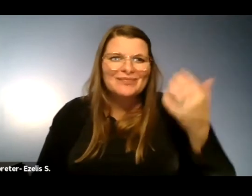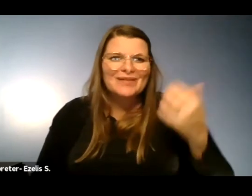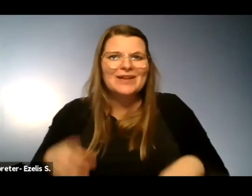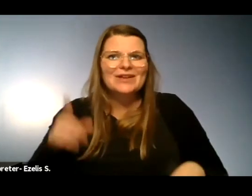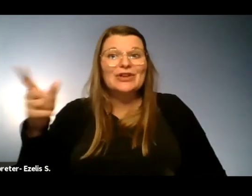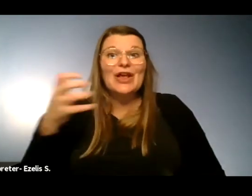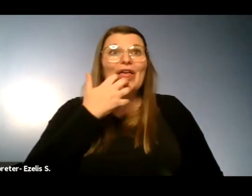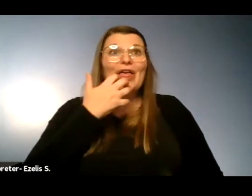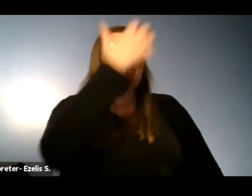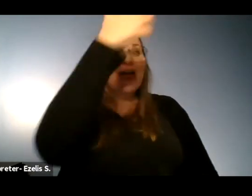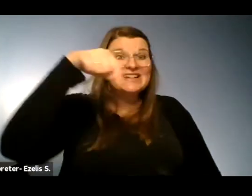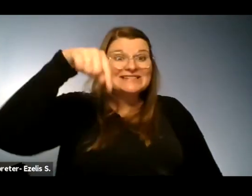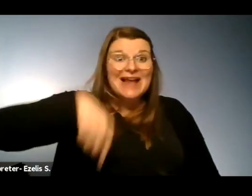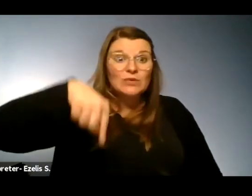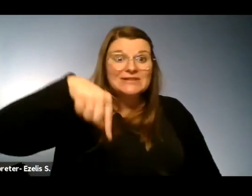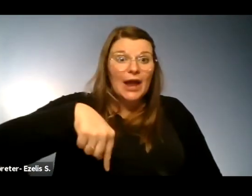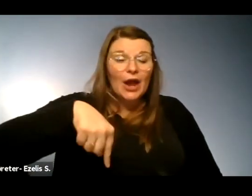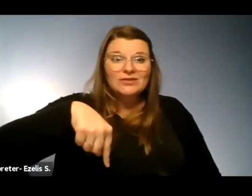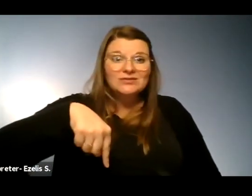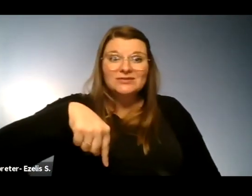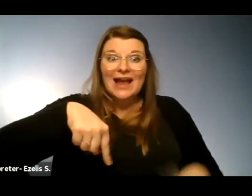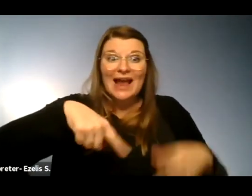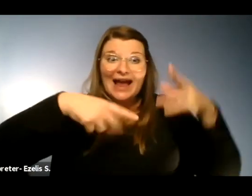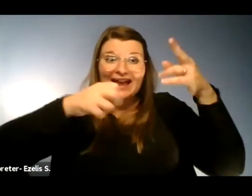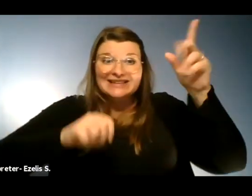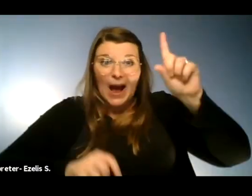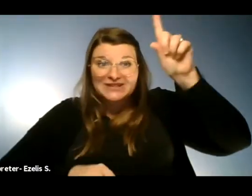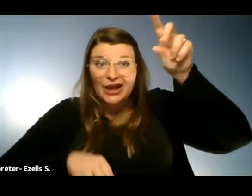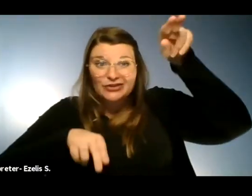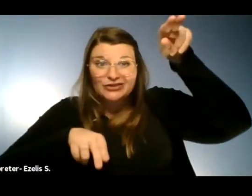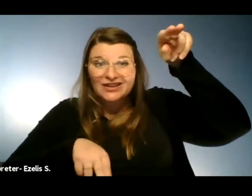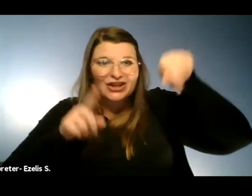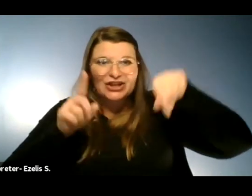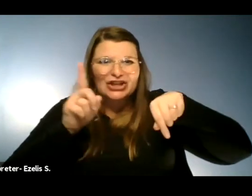from him from downstairs and he couldn't really hear that far away.